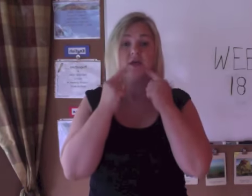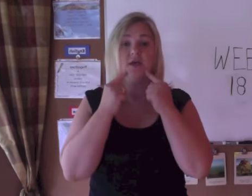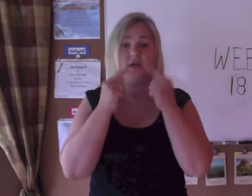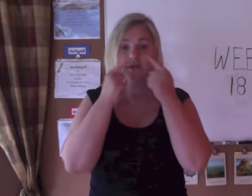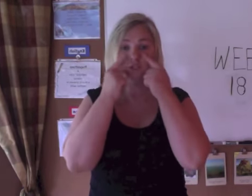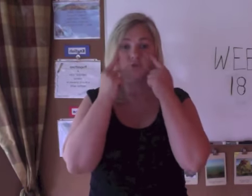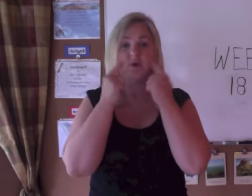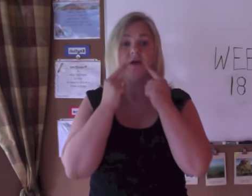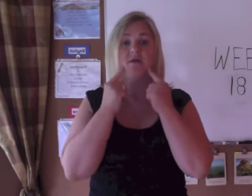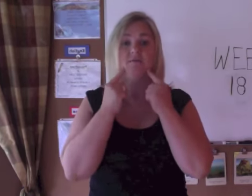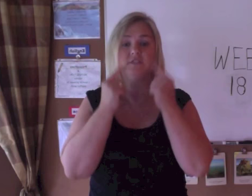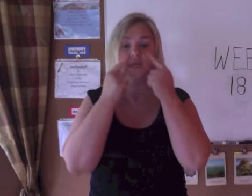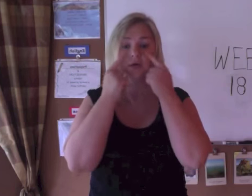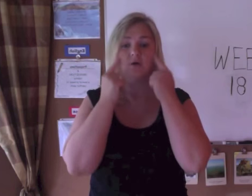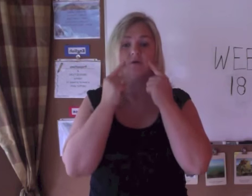Cherokee Trail of Tears.